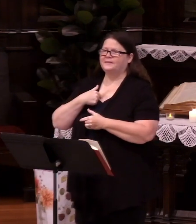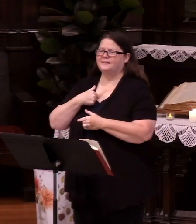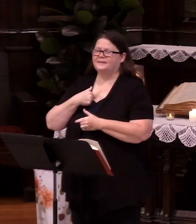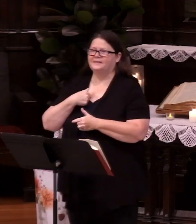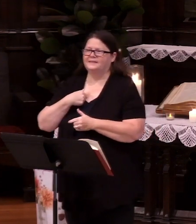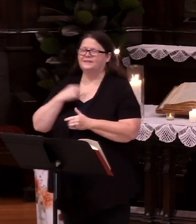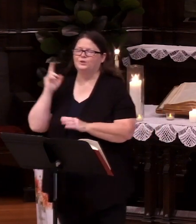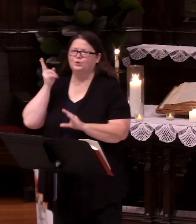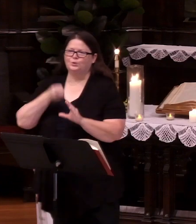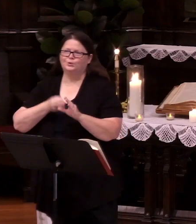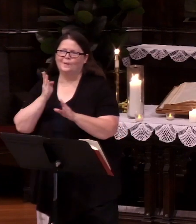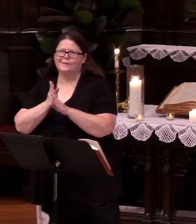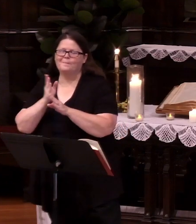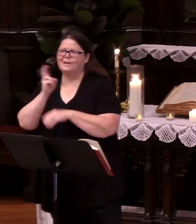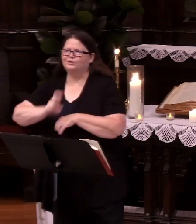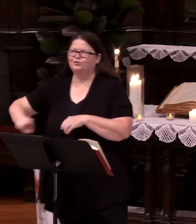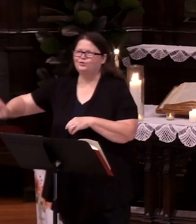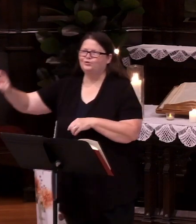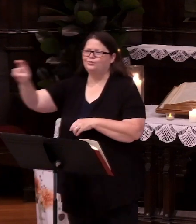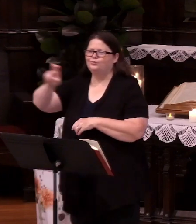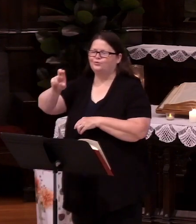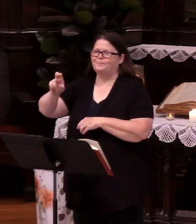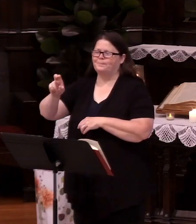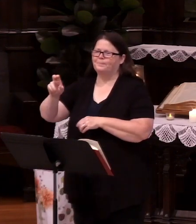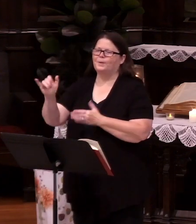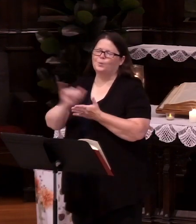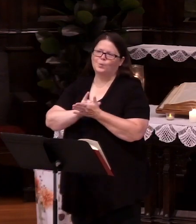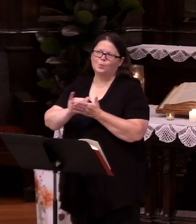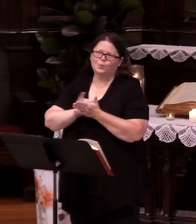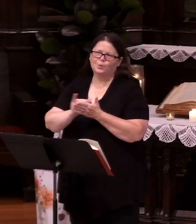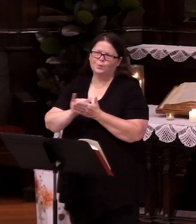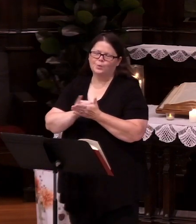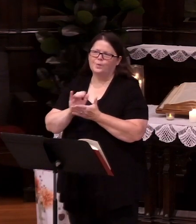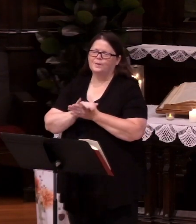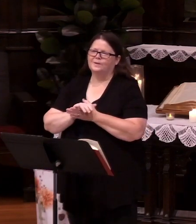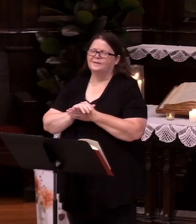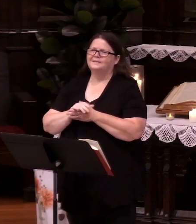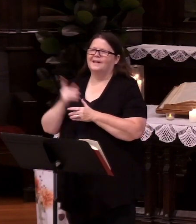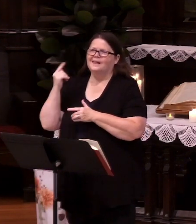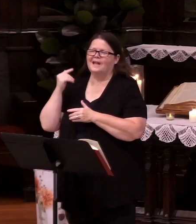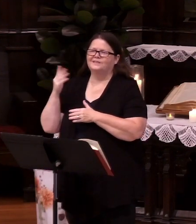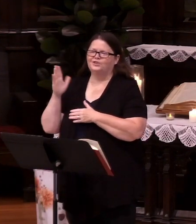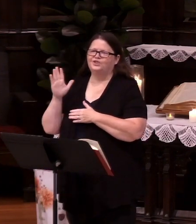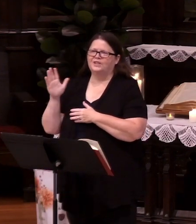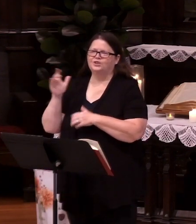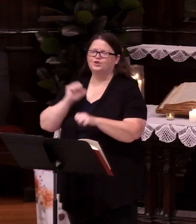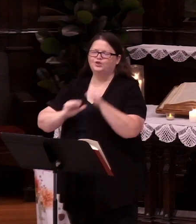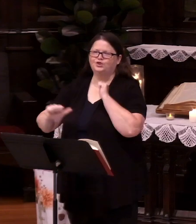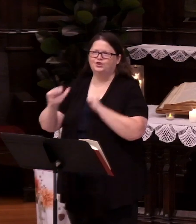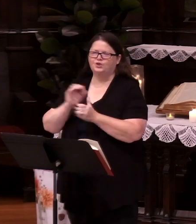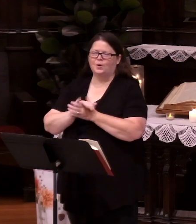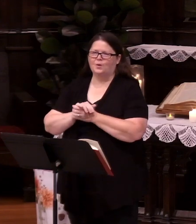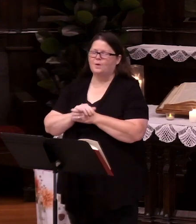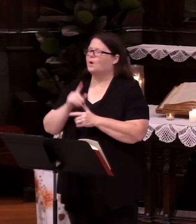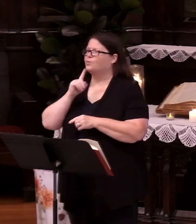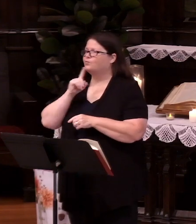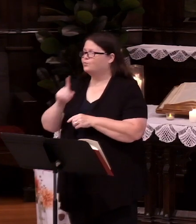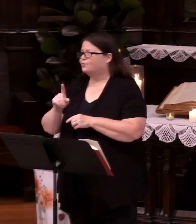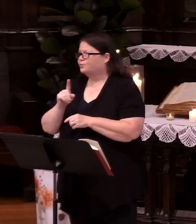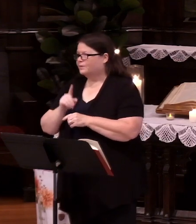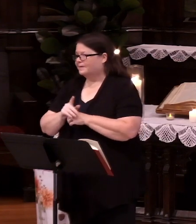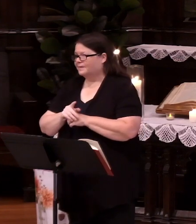church-sponsored bus trip down to New York City to see the Broadway musical Hadestown. And just wanted to let you all know what a